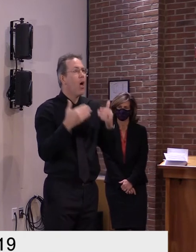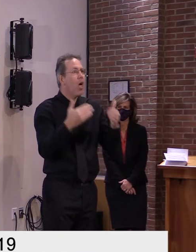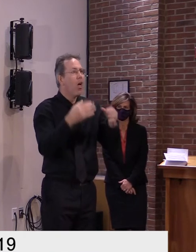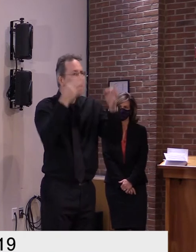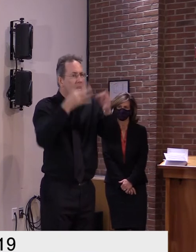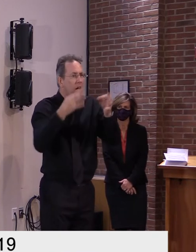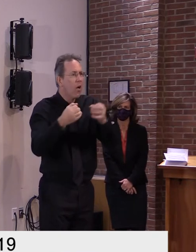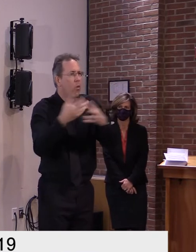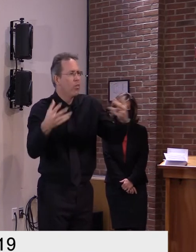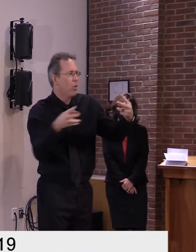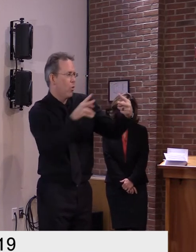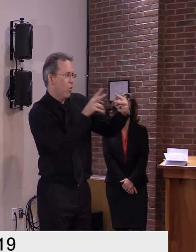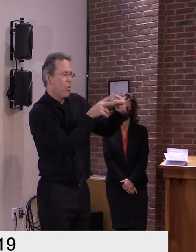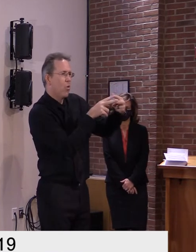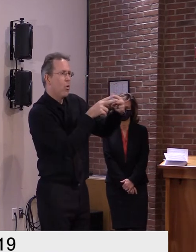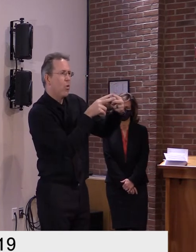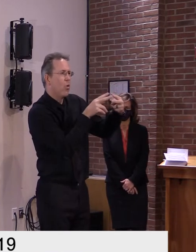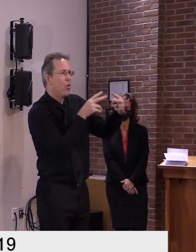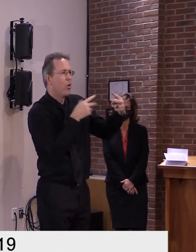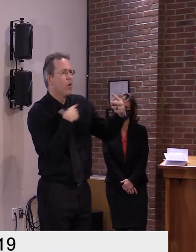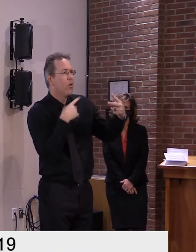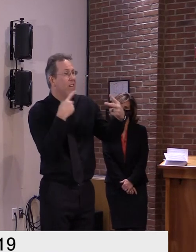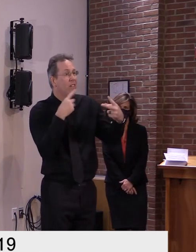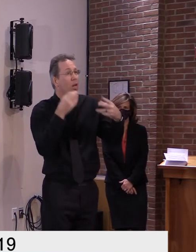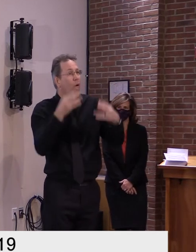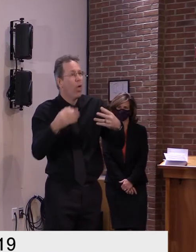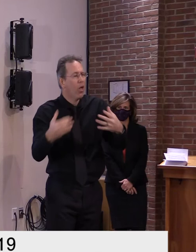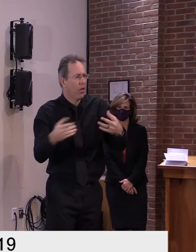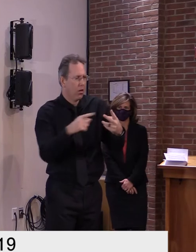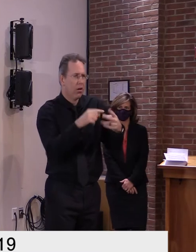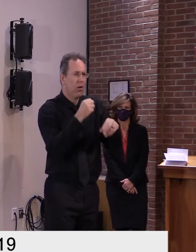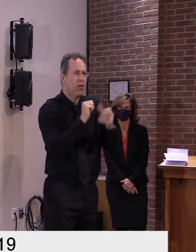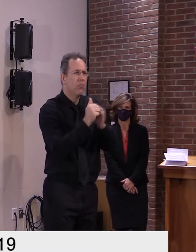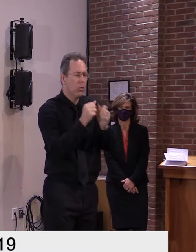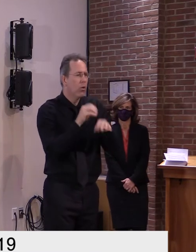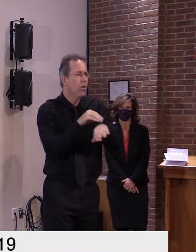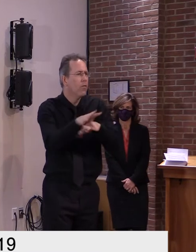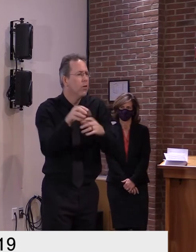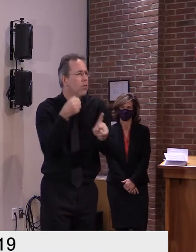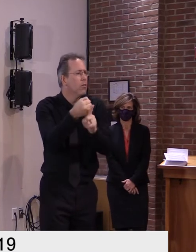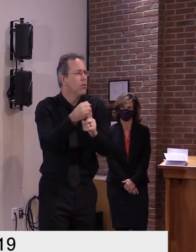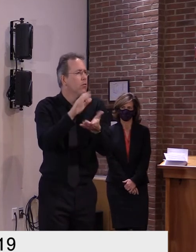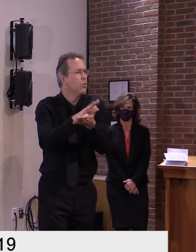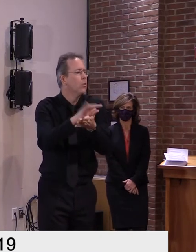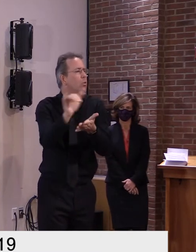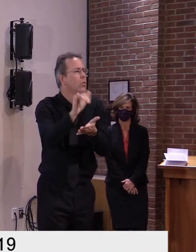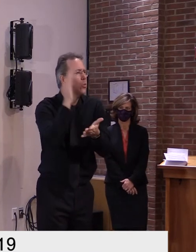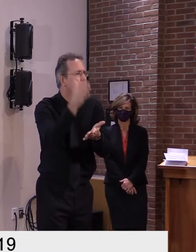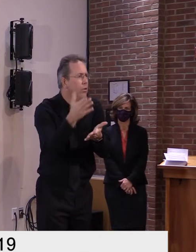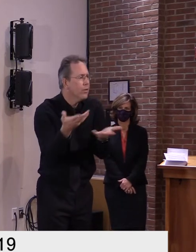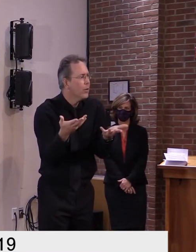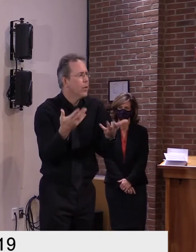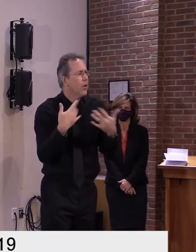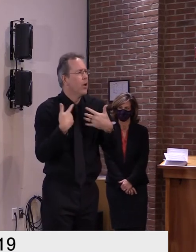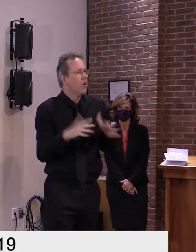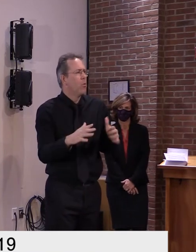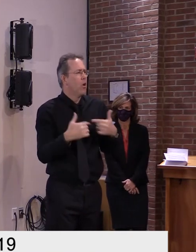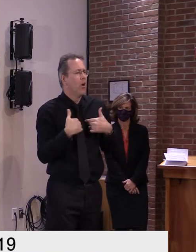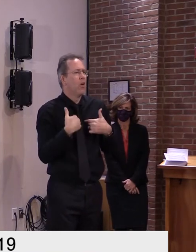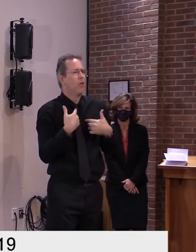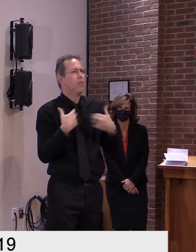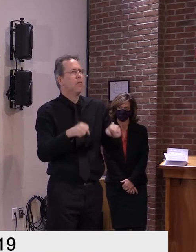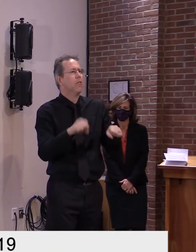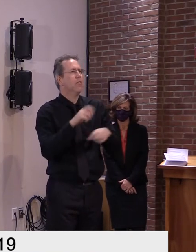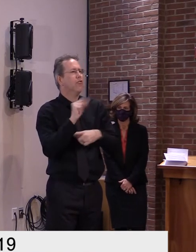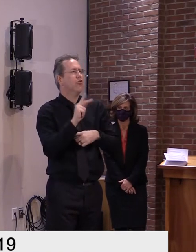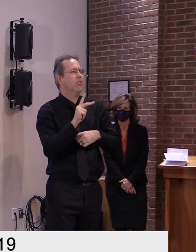and prolong the price we'll have to pay in January and February if we do something that is done too quickly. So